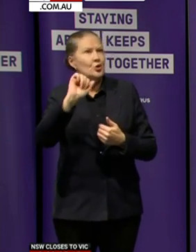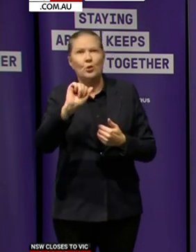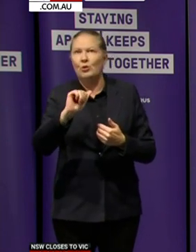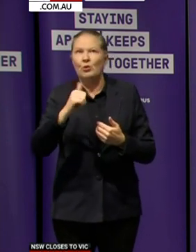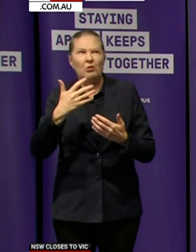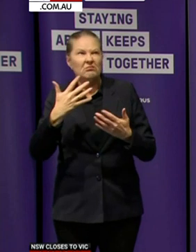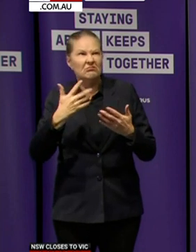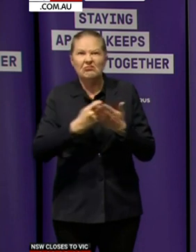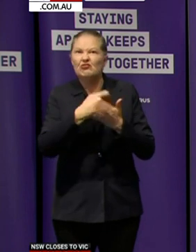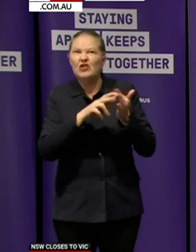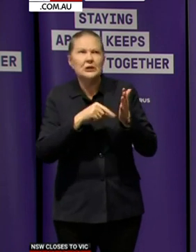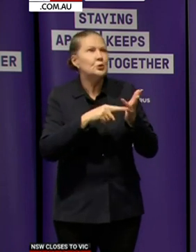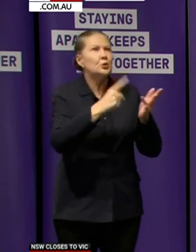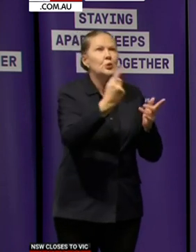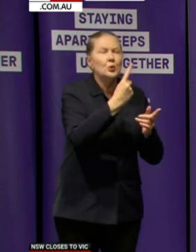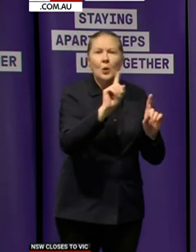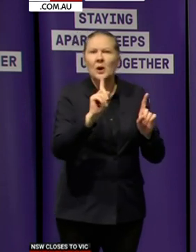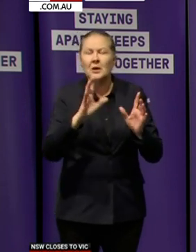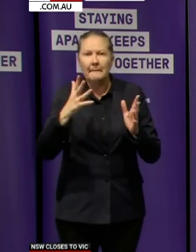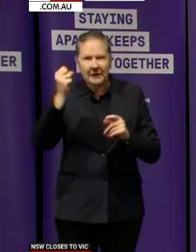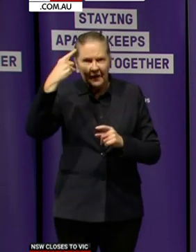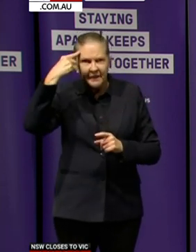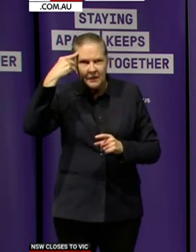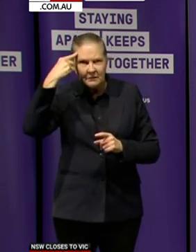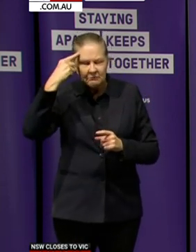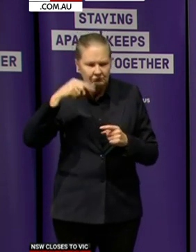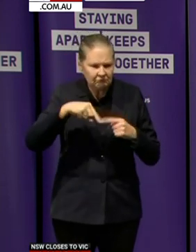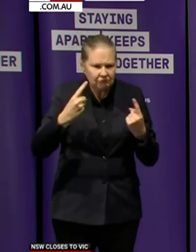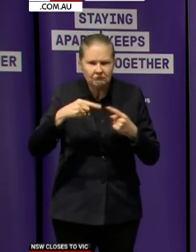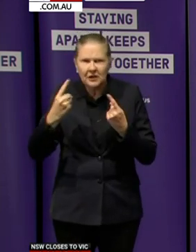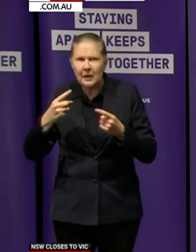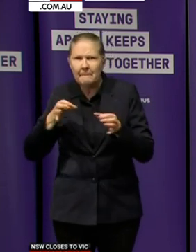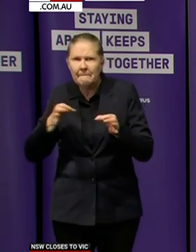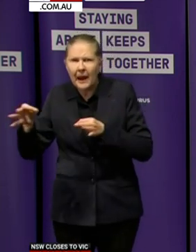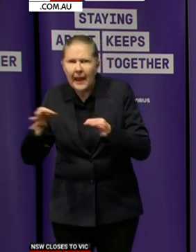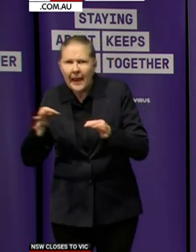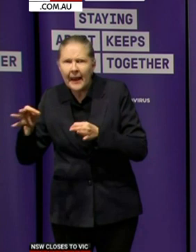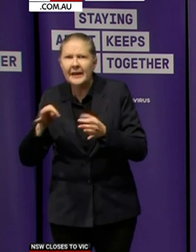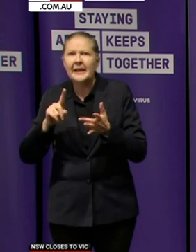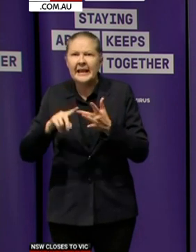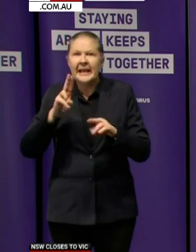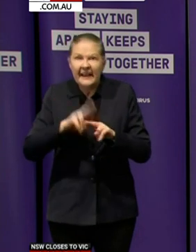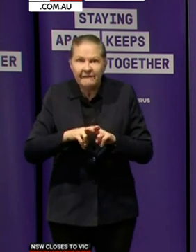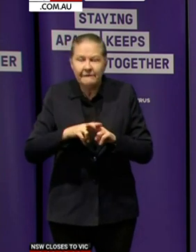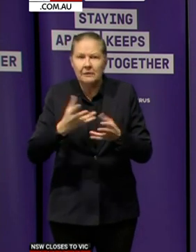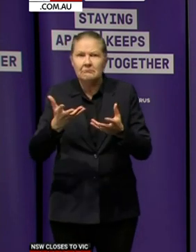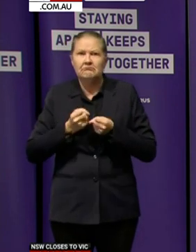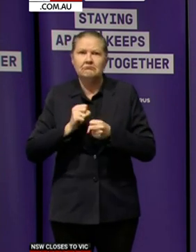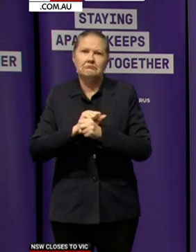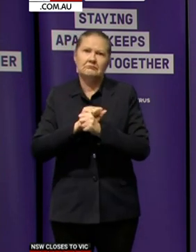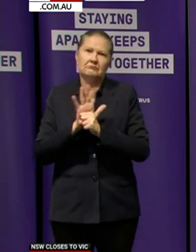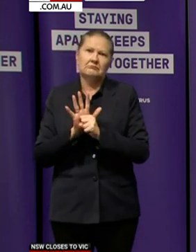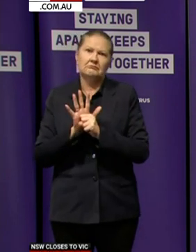close contacts, they would, of course, need to be treated differently. And we may have to put some very specialised and